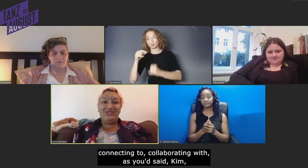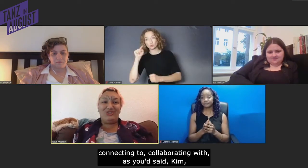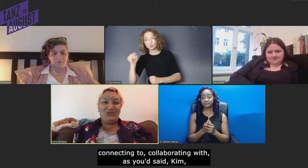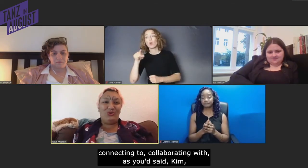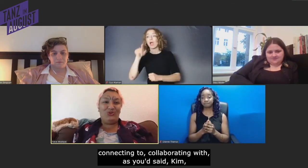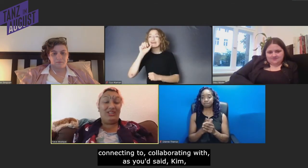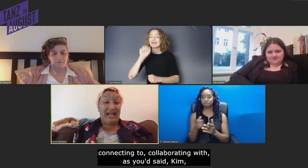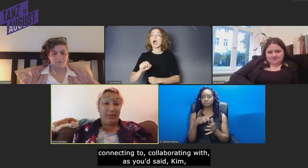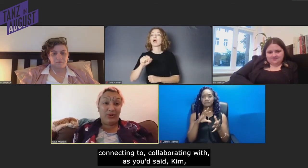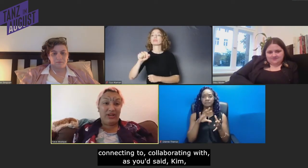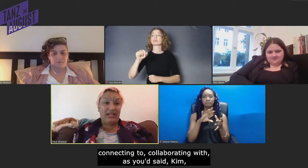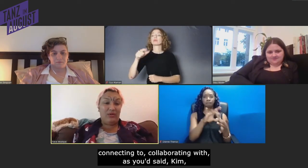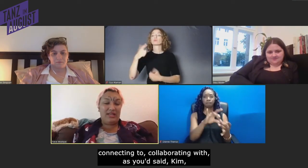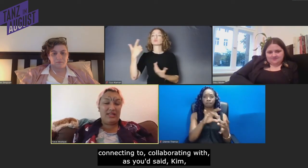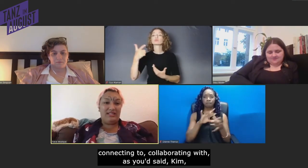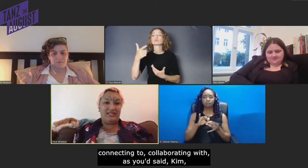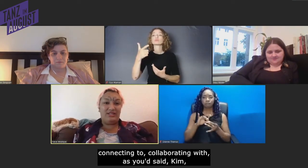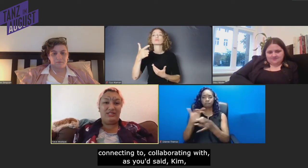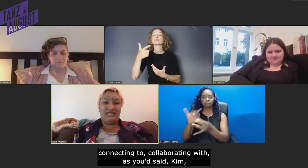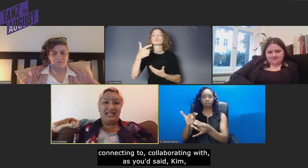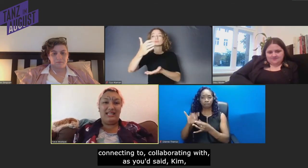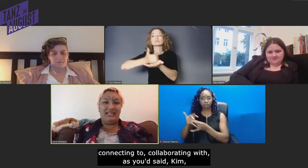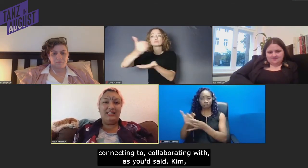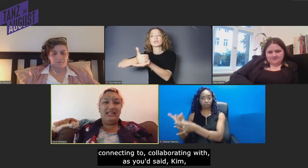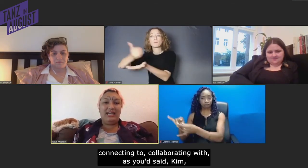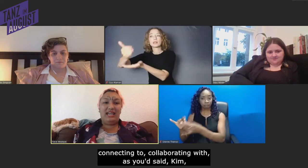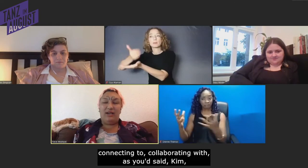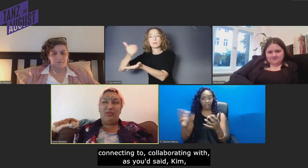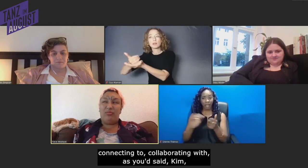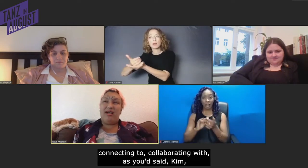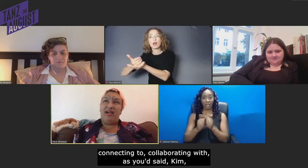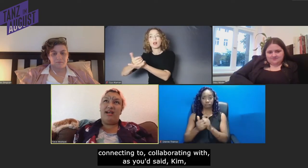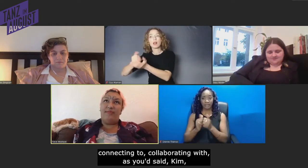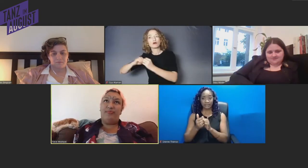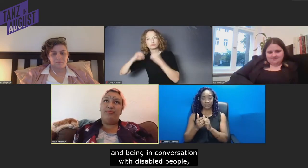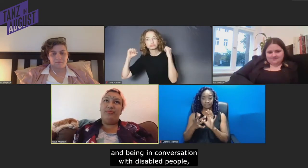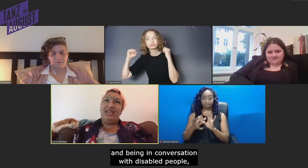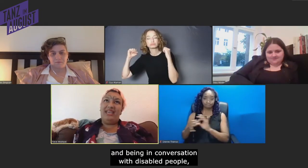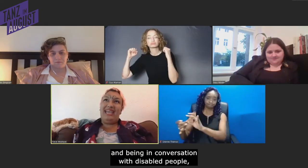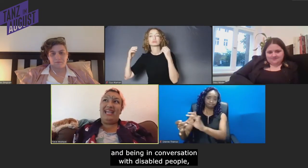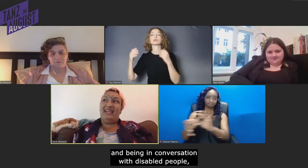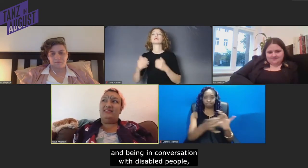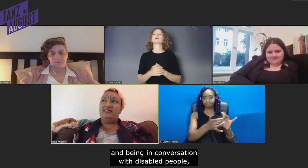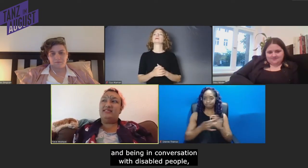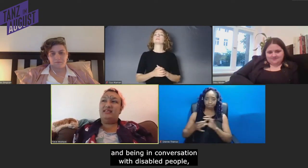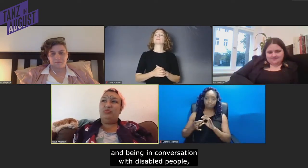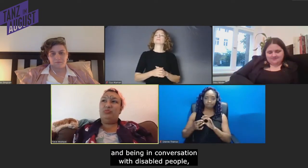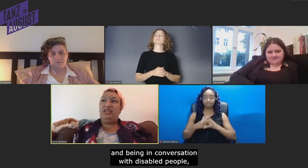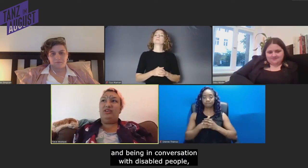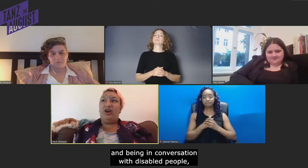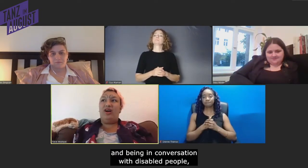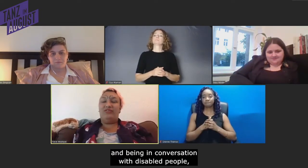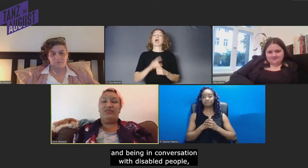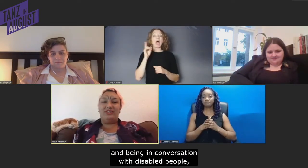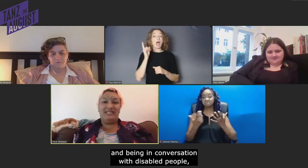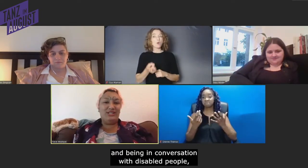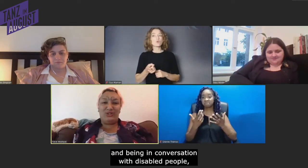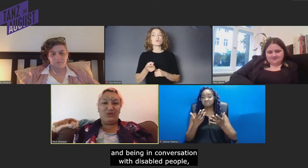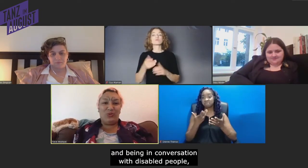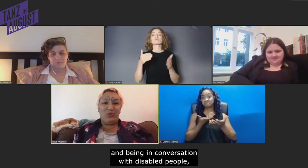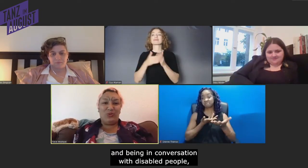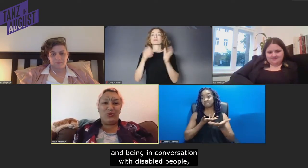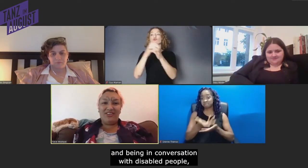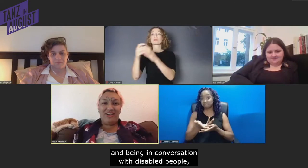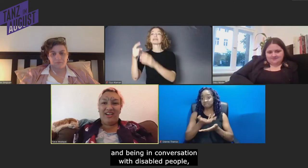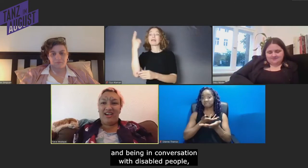connecting to, collaborating with, as you'd said, Kim, and being in conversation